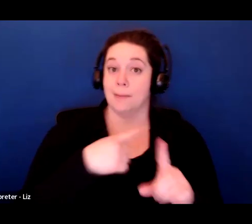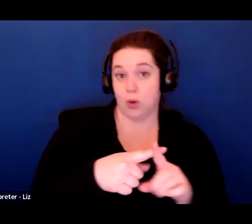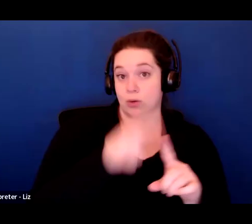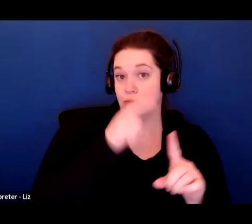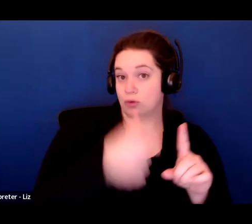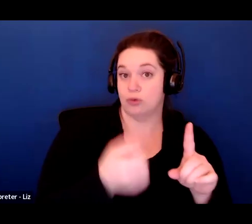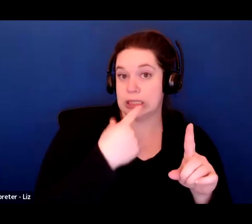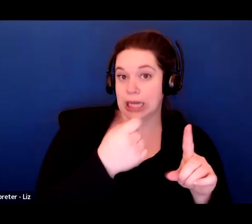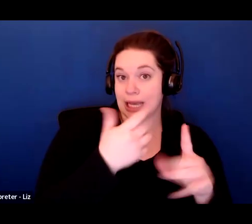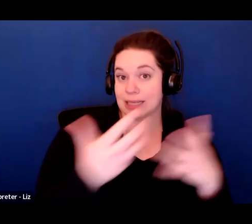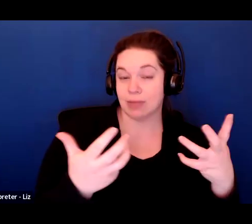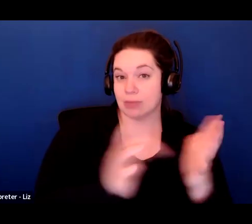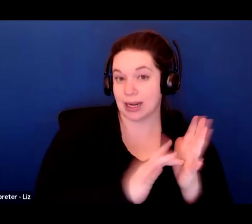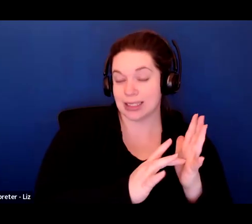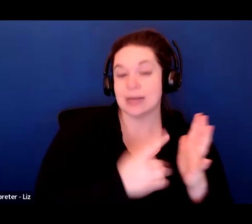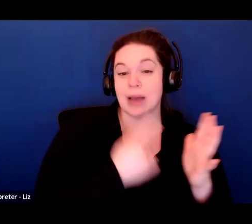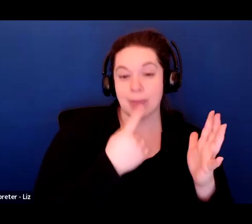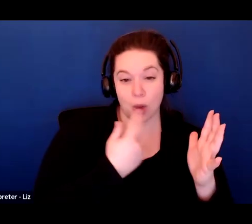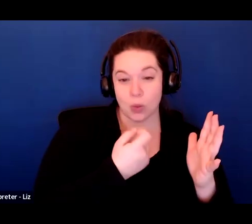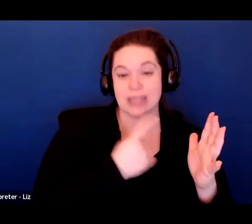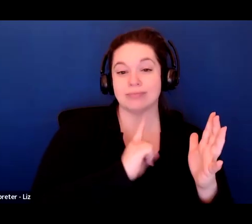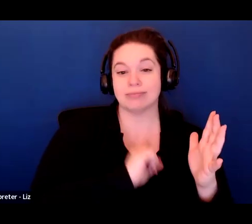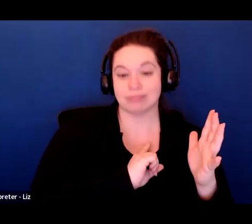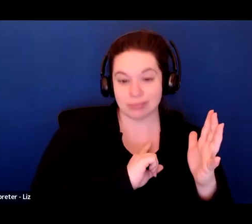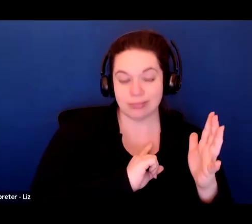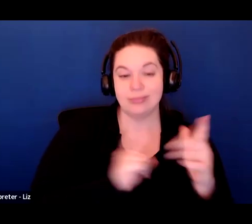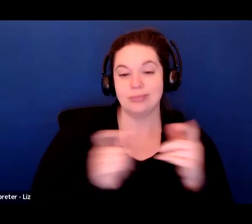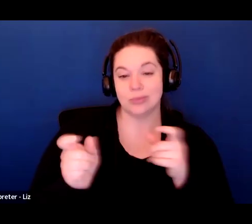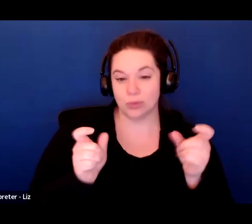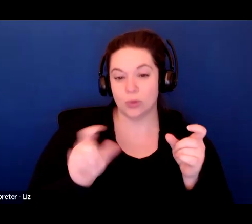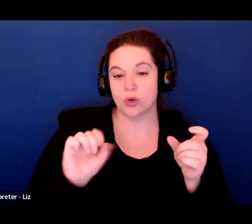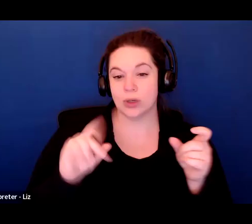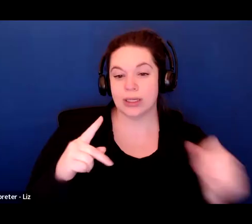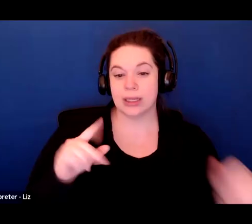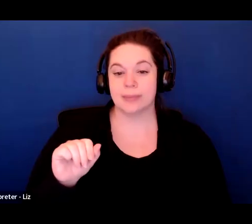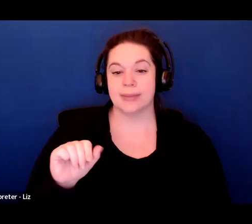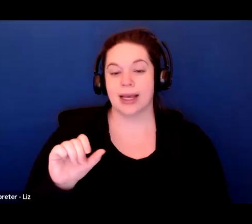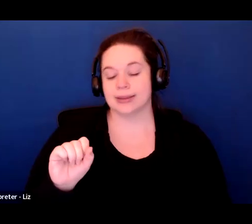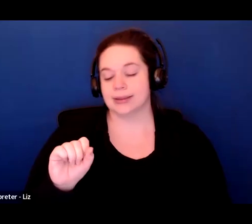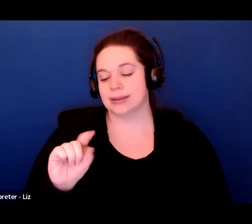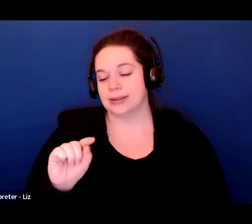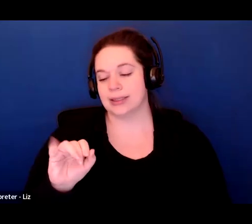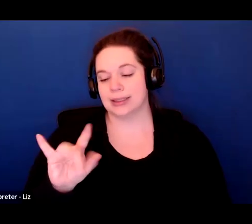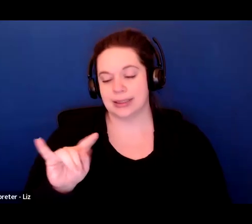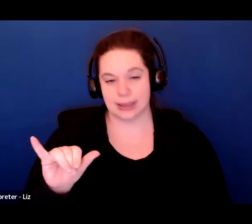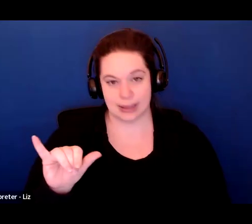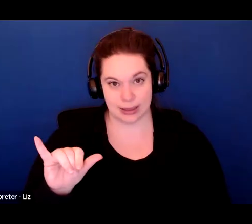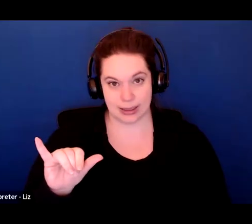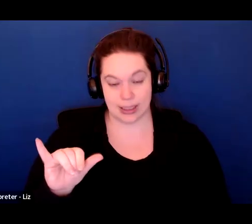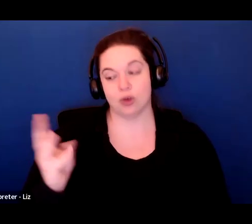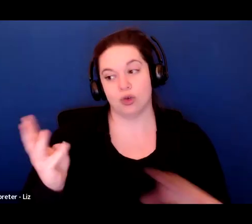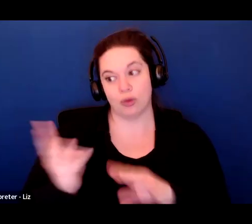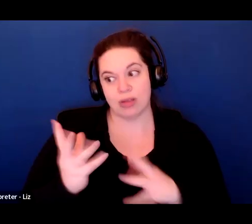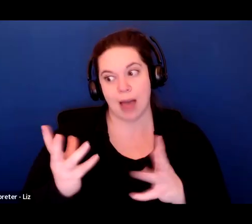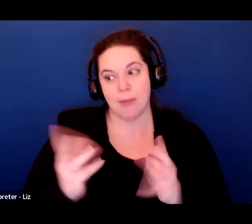as much medication by mouth to help control your spasticity. And you can give a lot more